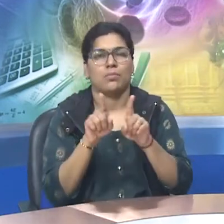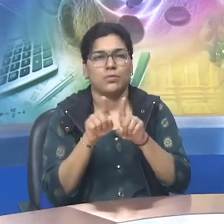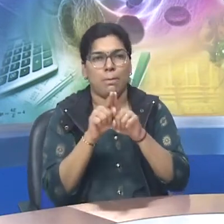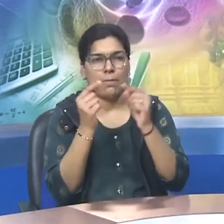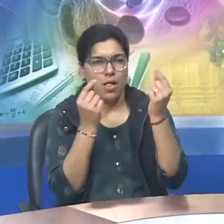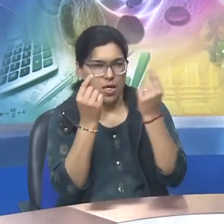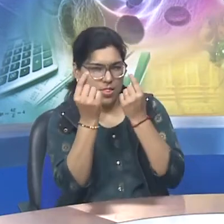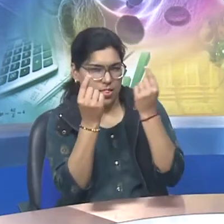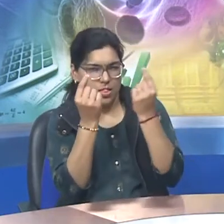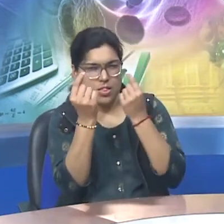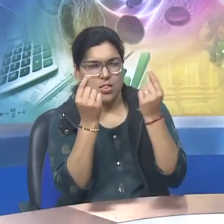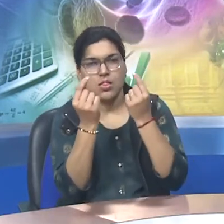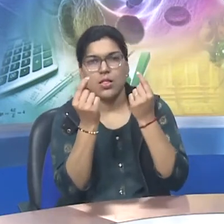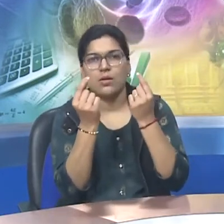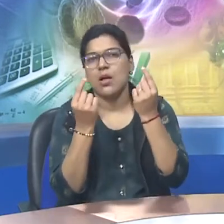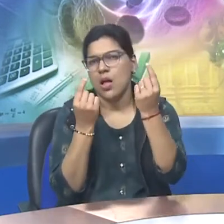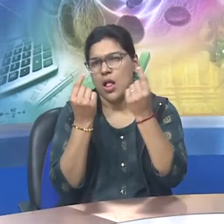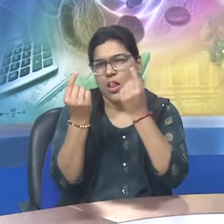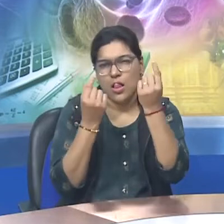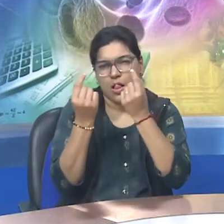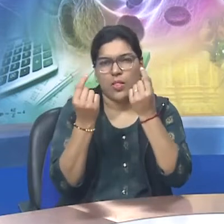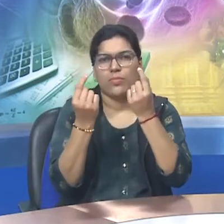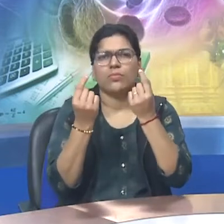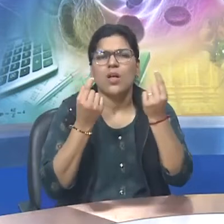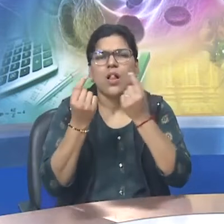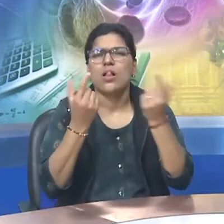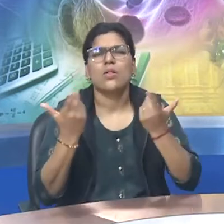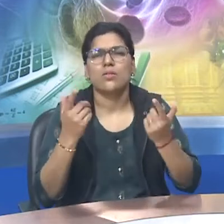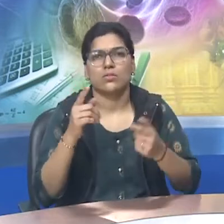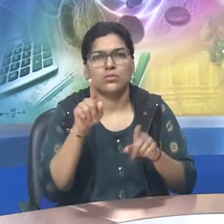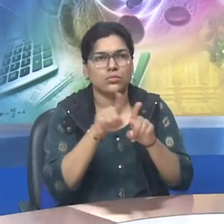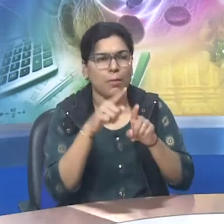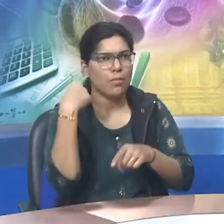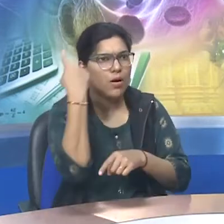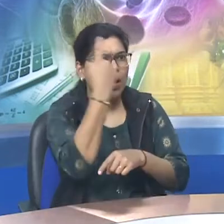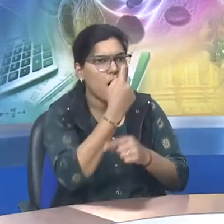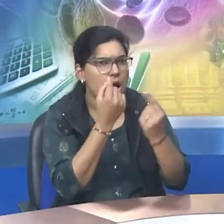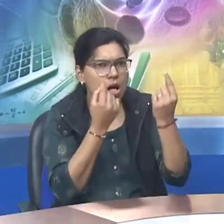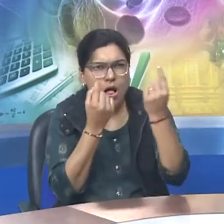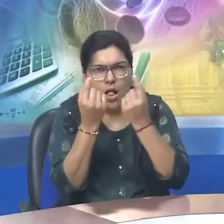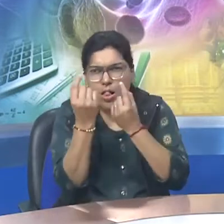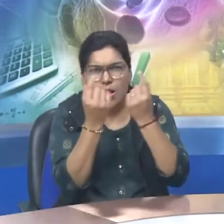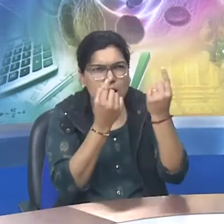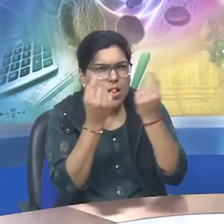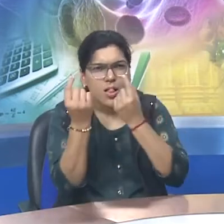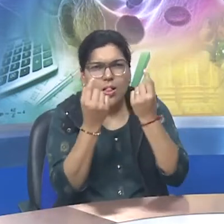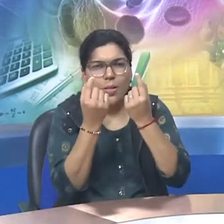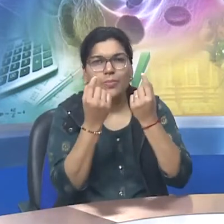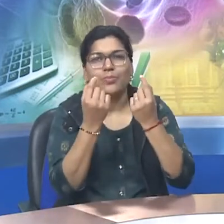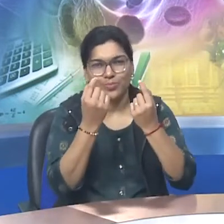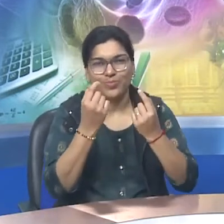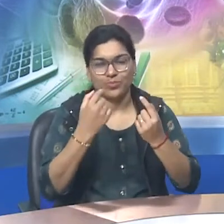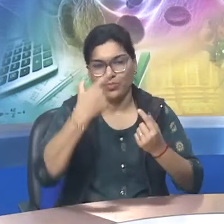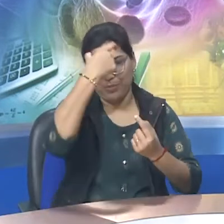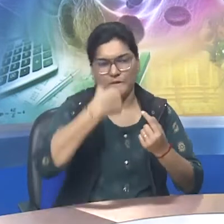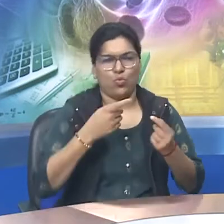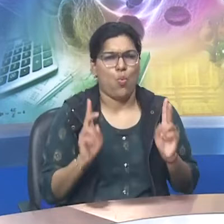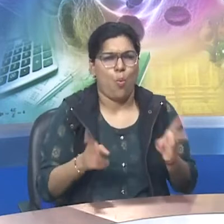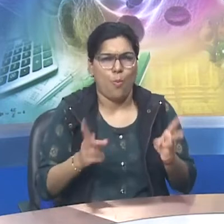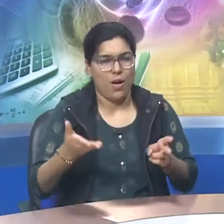S-I-M-I-L-E, smile. Let us first understand the meaning of smile. It is used for comparison